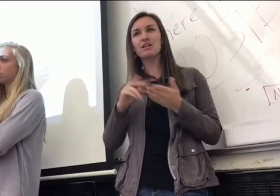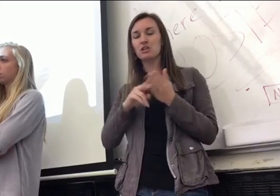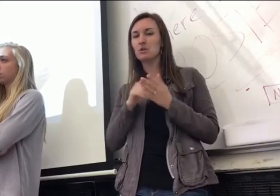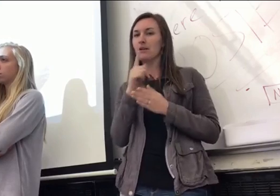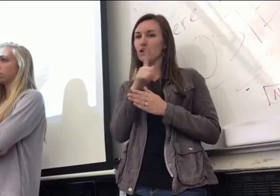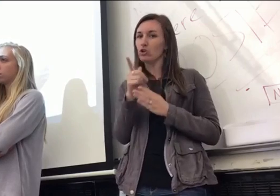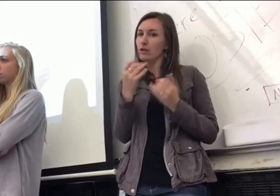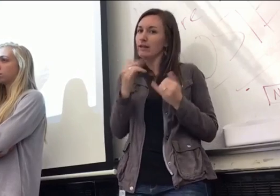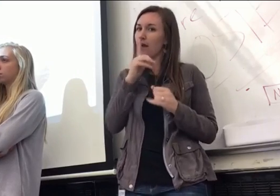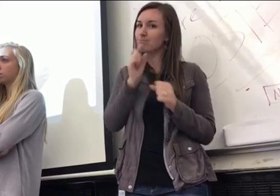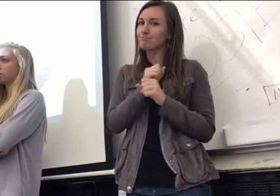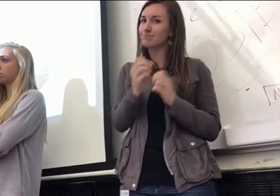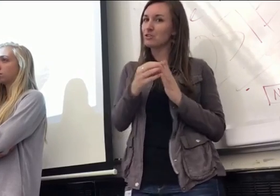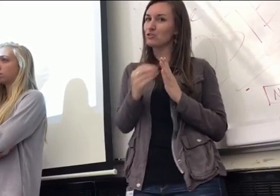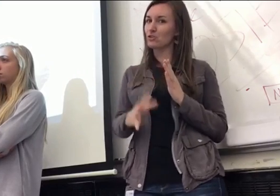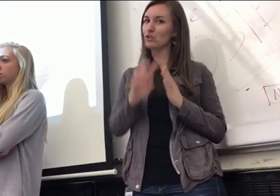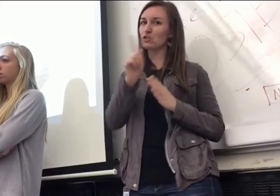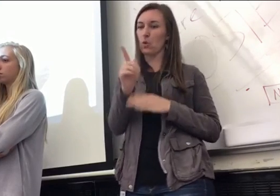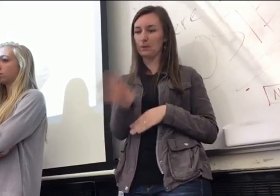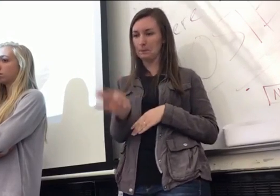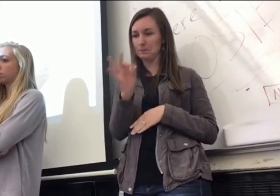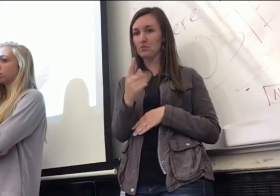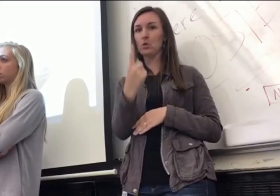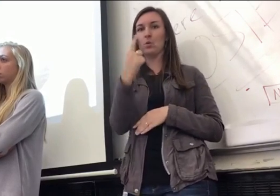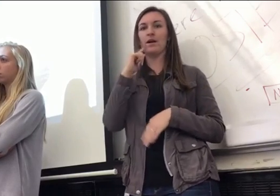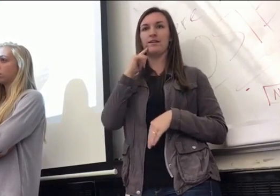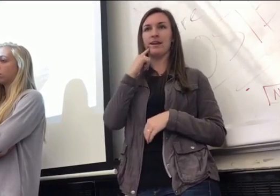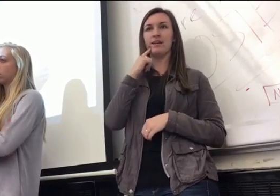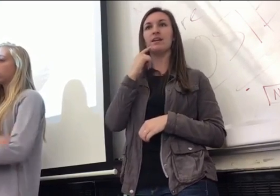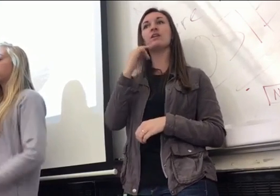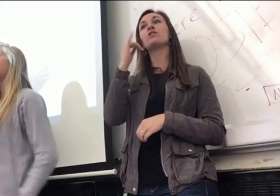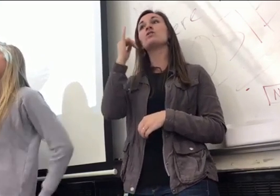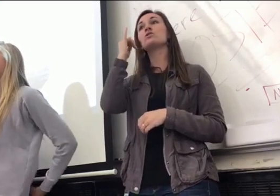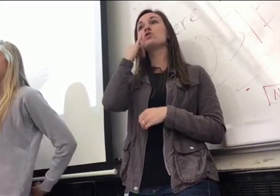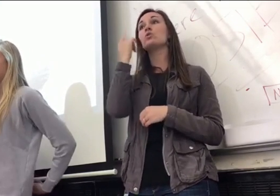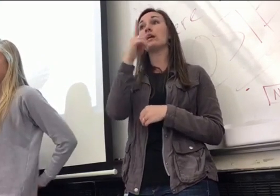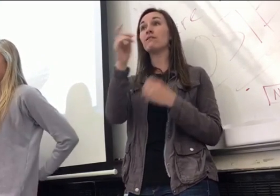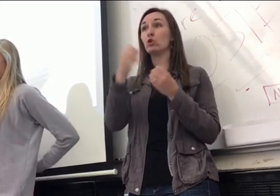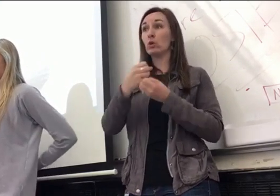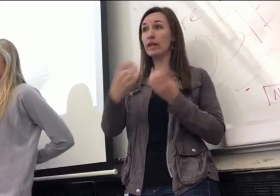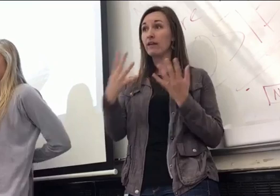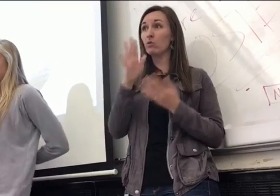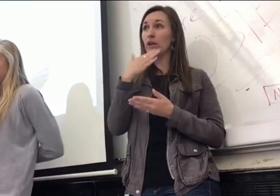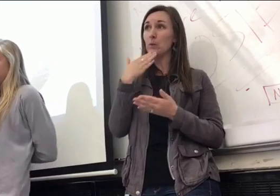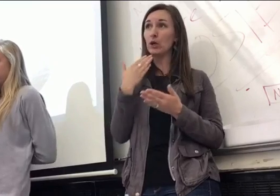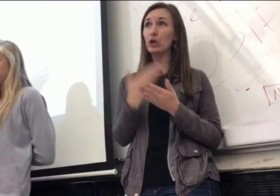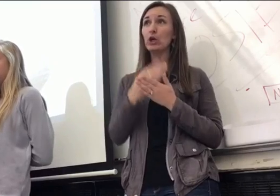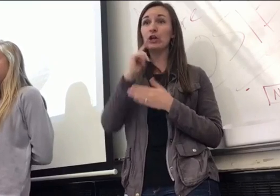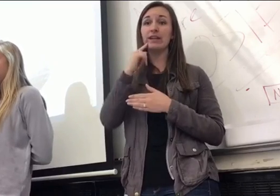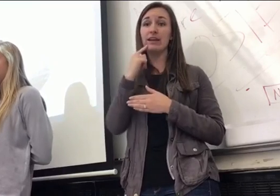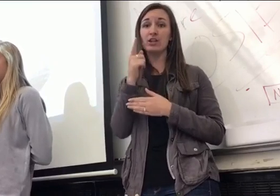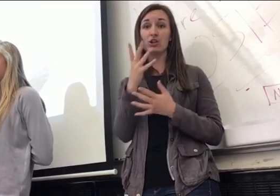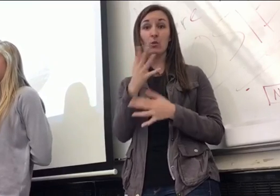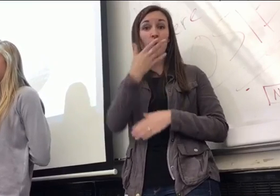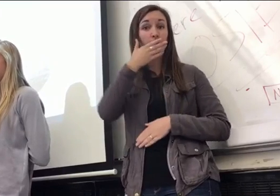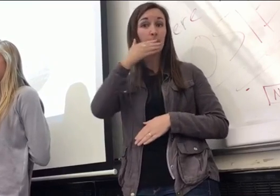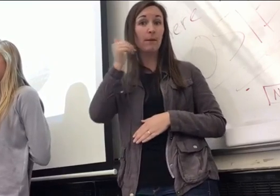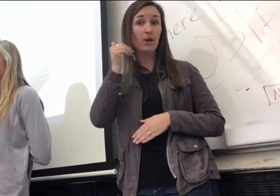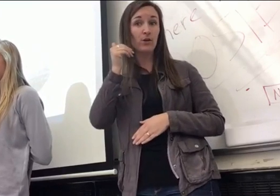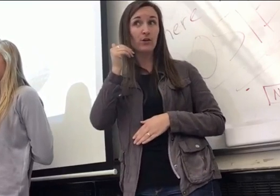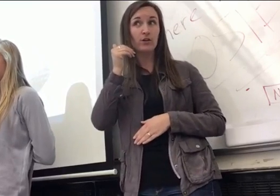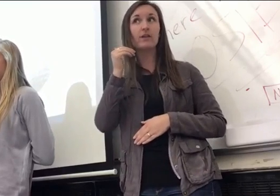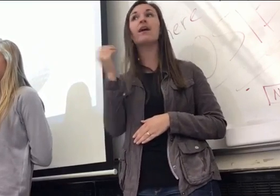So, you can, if you have extras, so if you're one of my sitting people, or if you gave away your good candy and you want better candy,